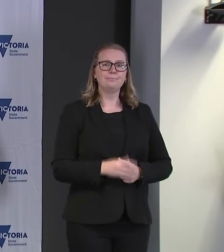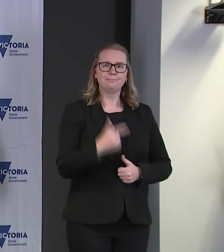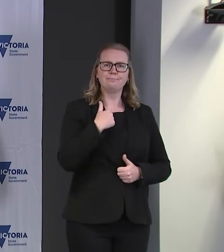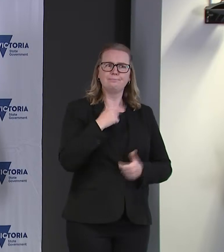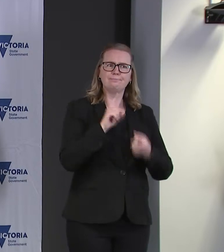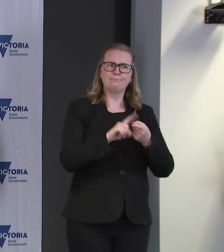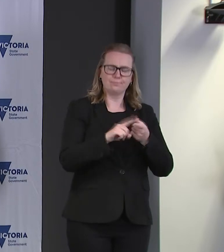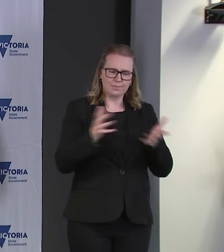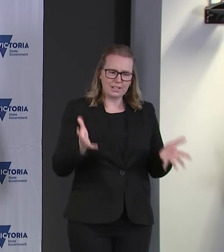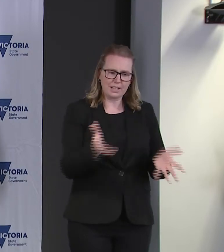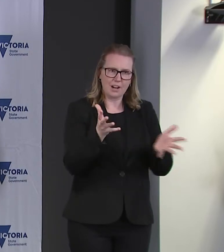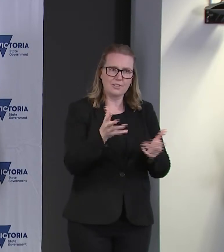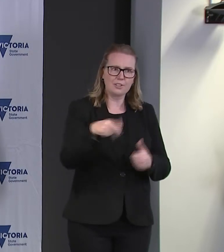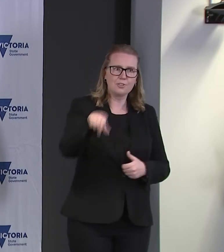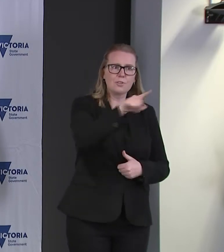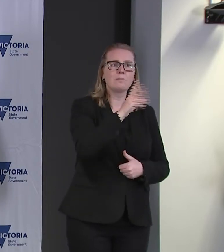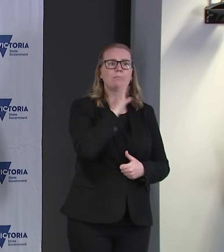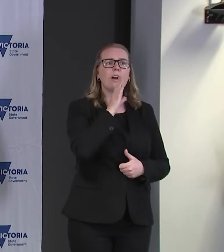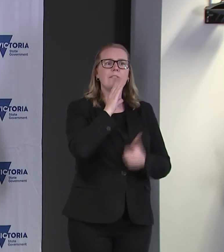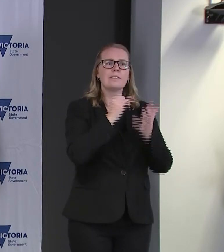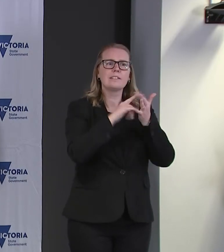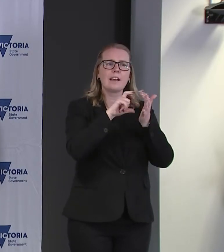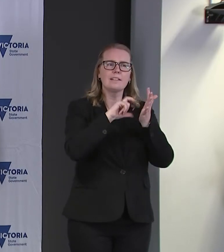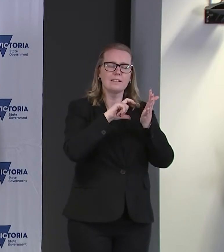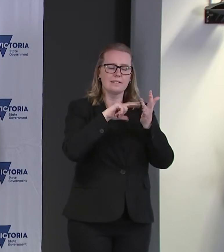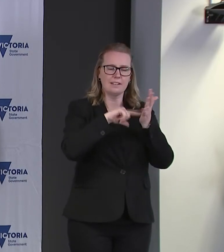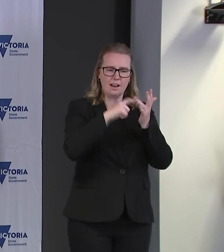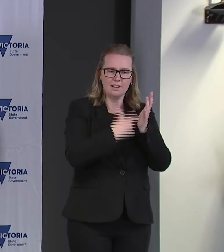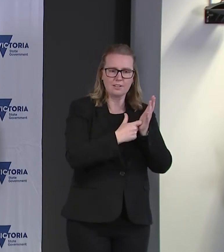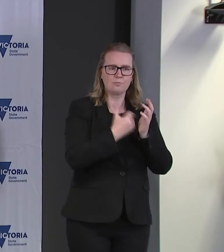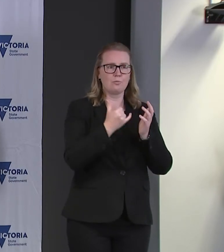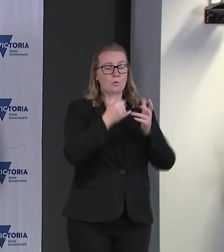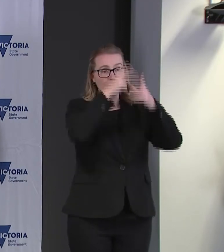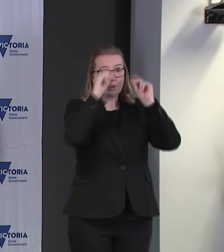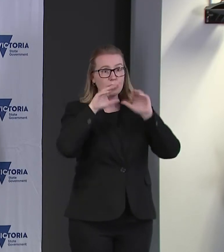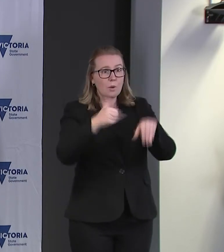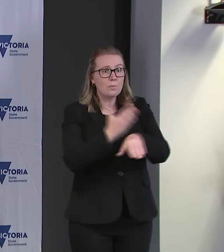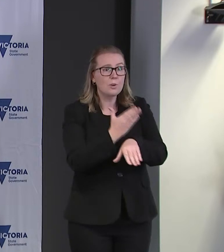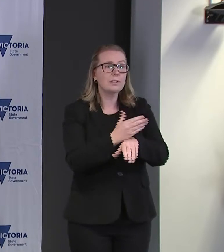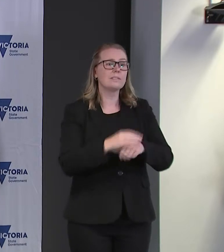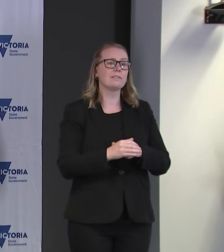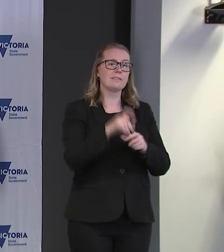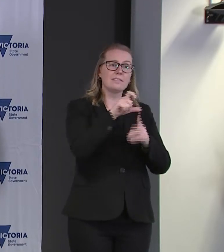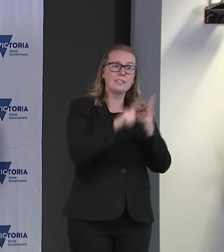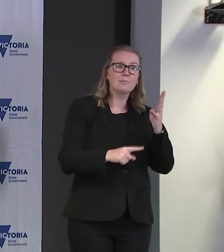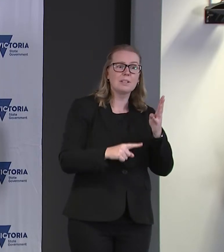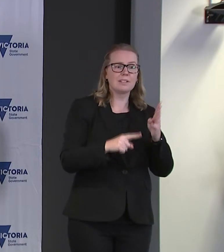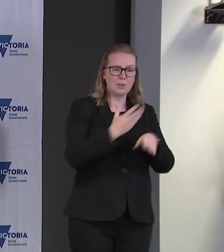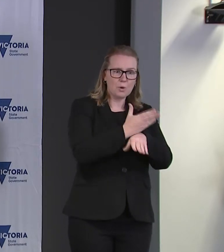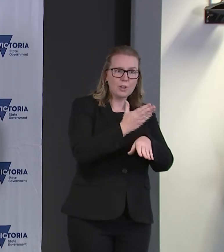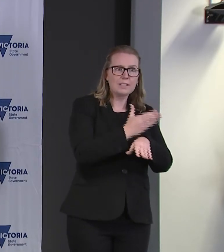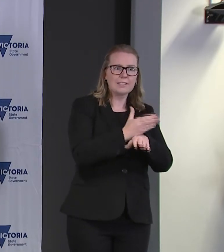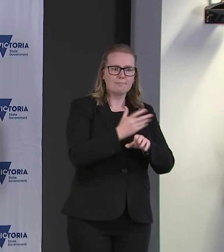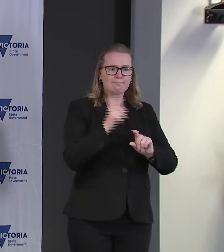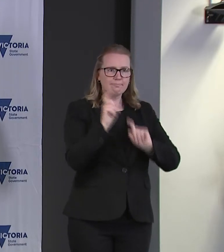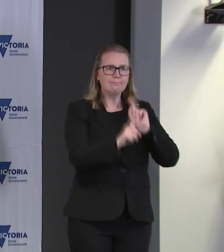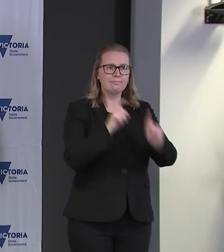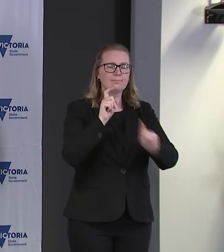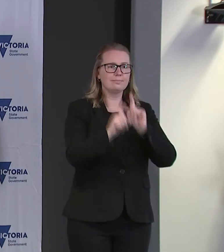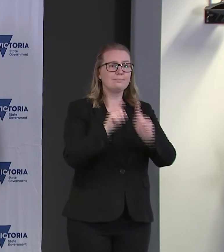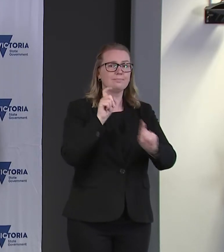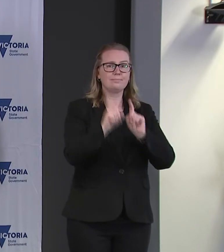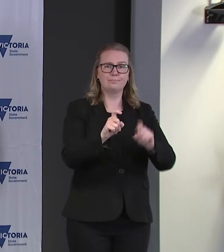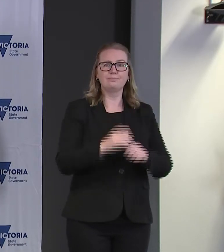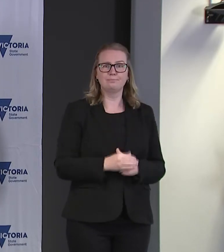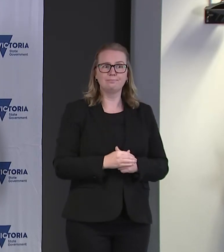encourage all private sector, indeed all aged care workers and disability care workers to come forward,